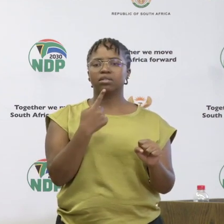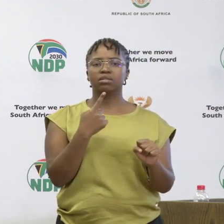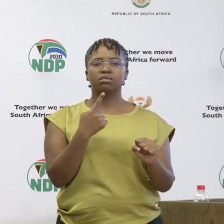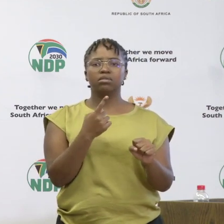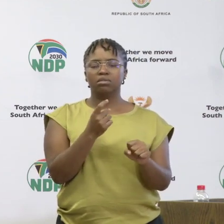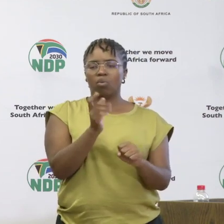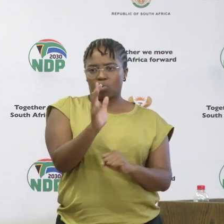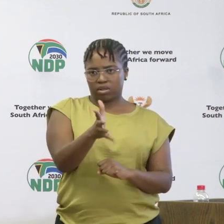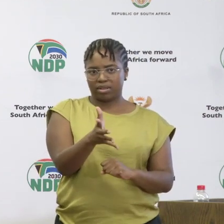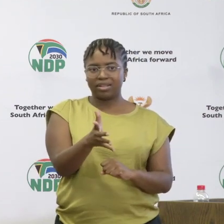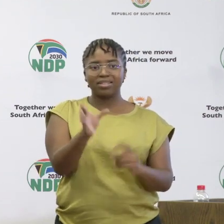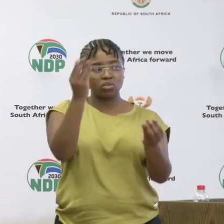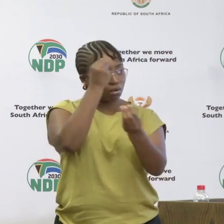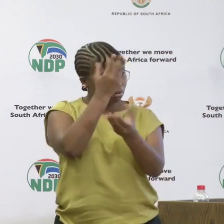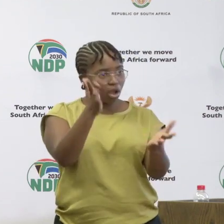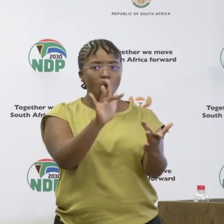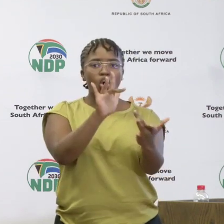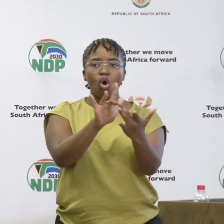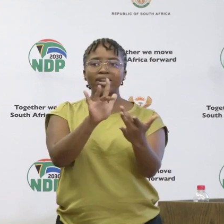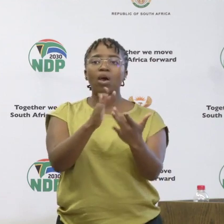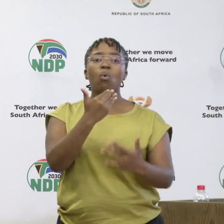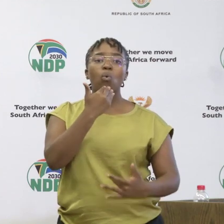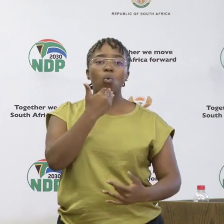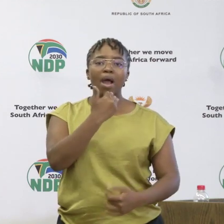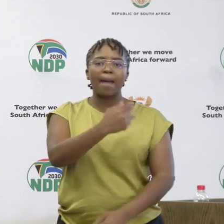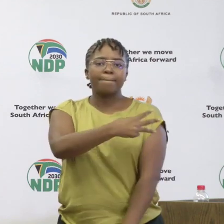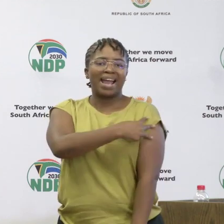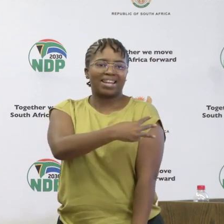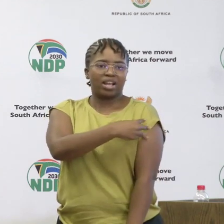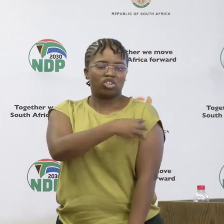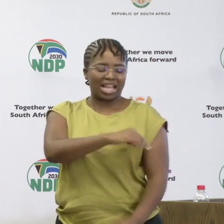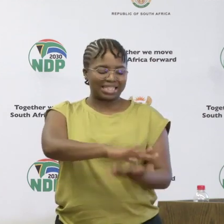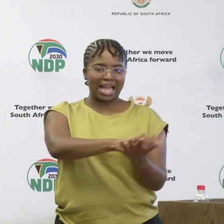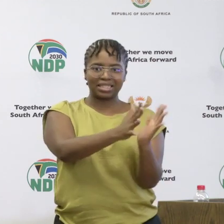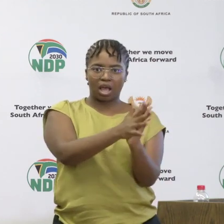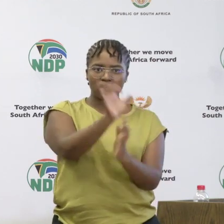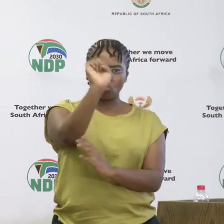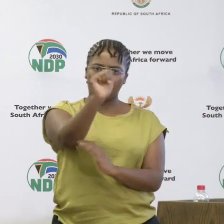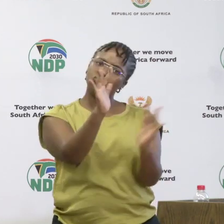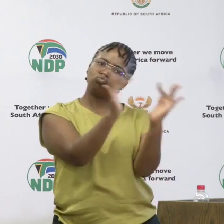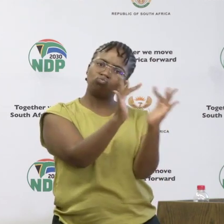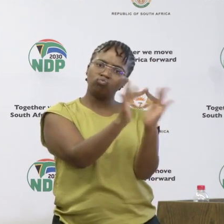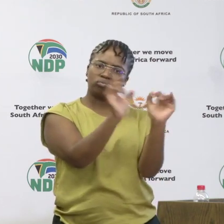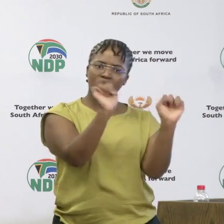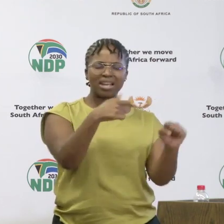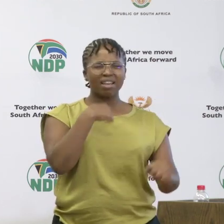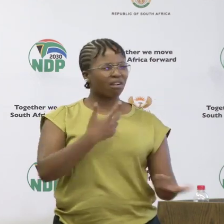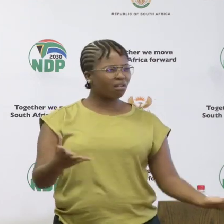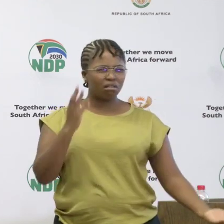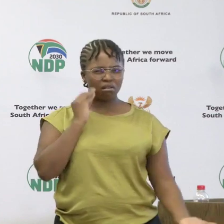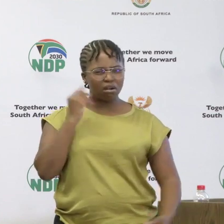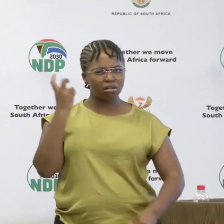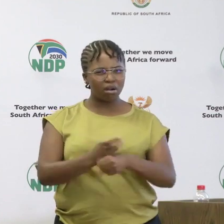will publish the list and contact details of SASSA regional managers that members of the public can contact if they experience